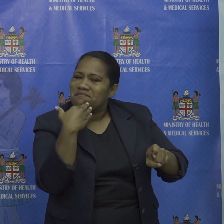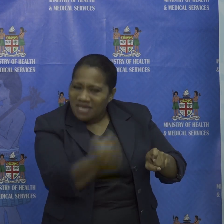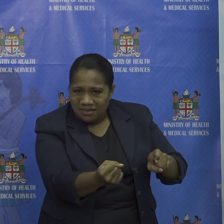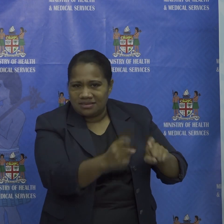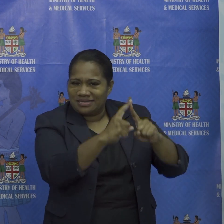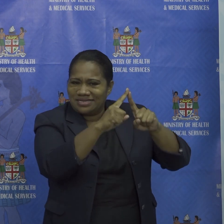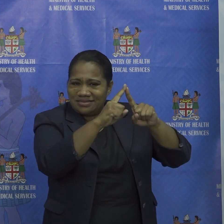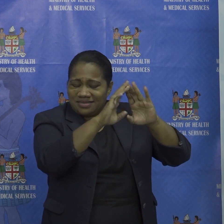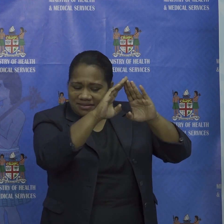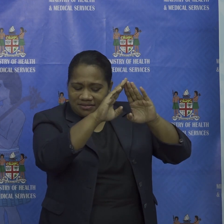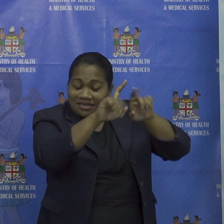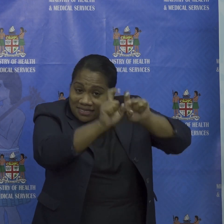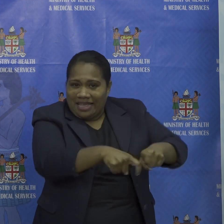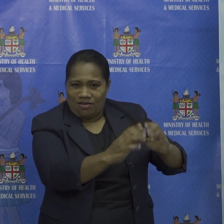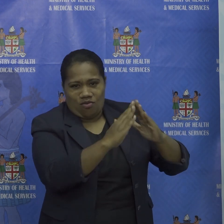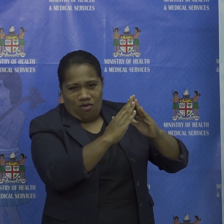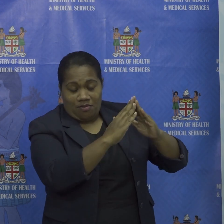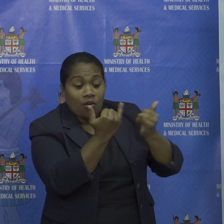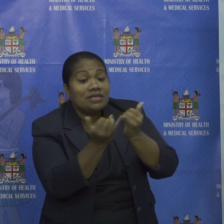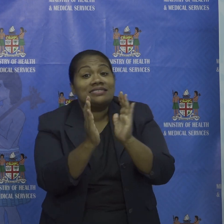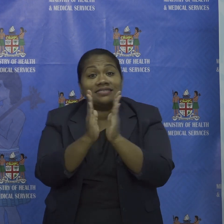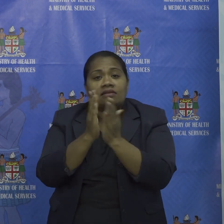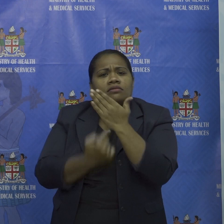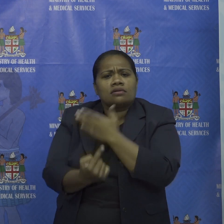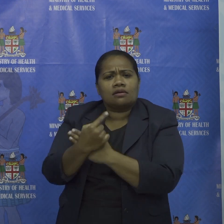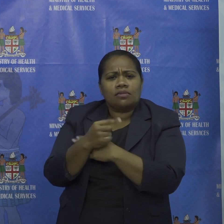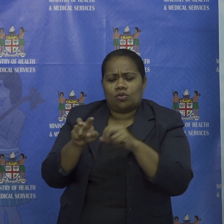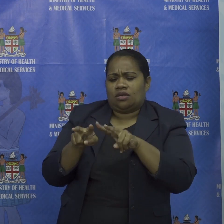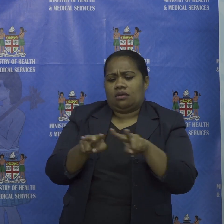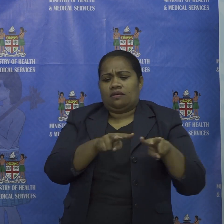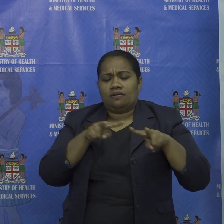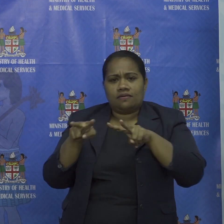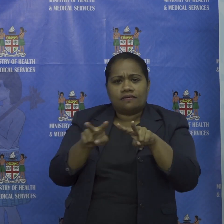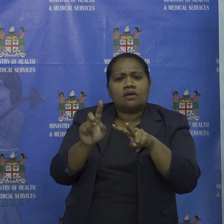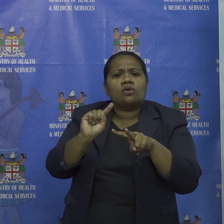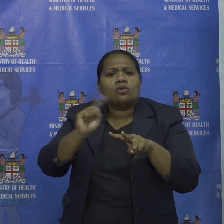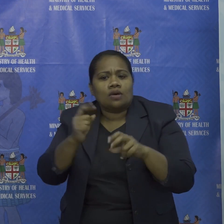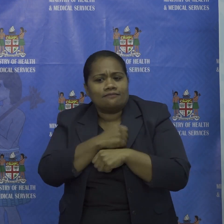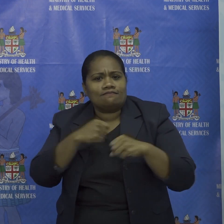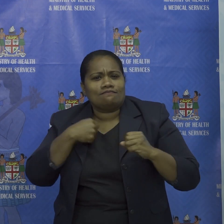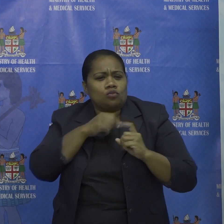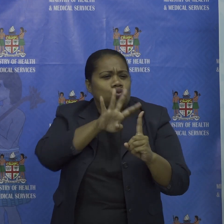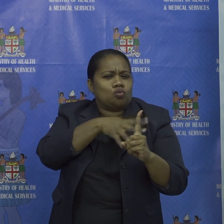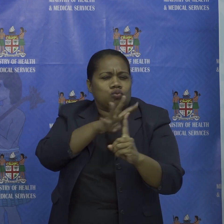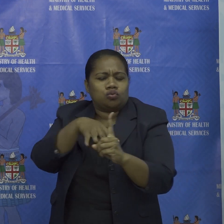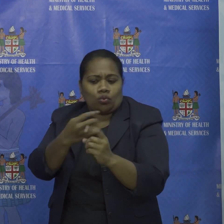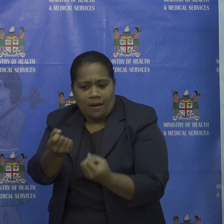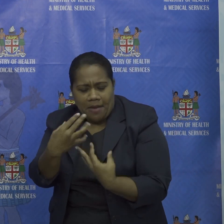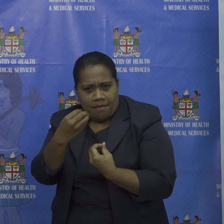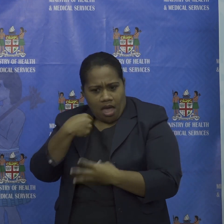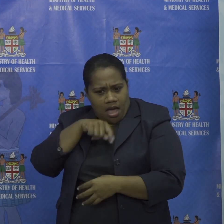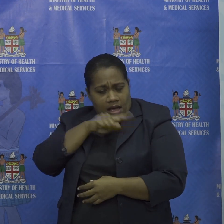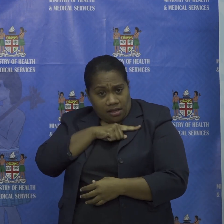On Sunday, we're going to look carefully at what our contact tracing and testing tells us and make a medical